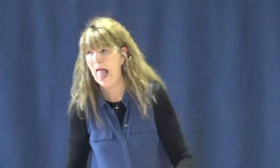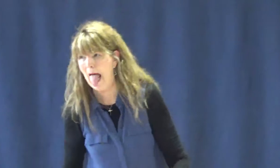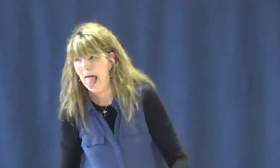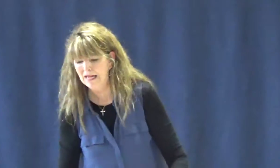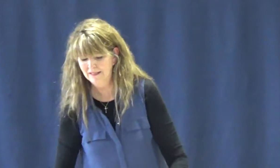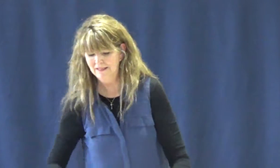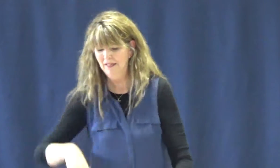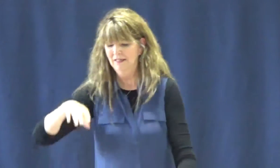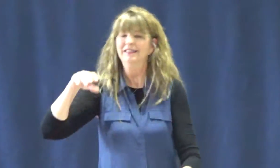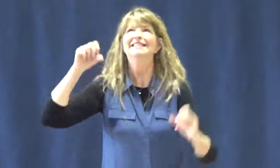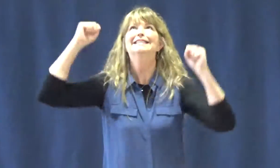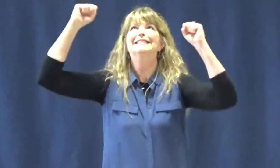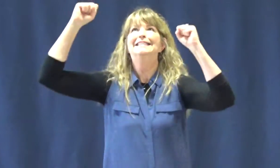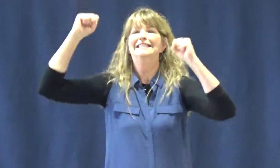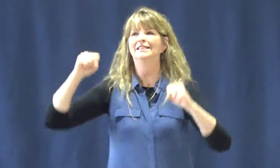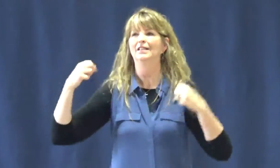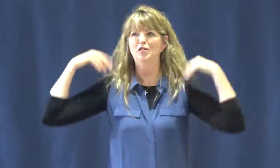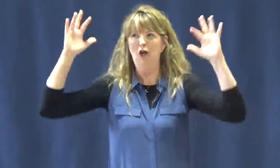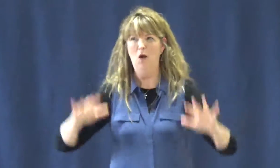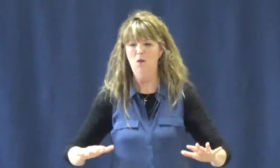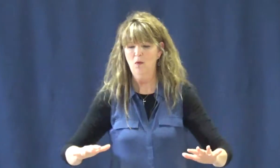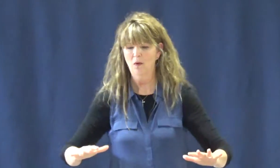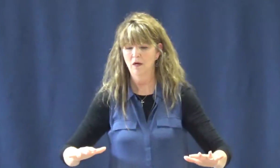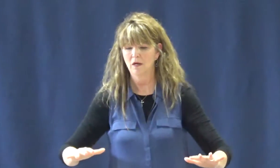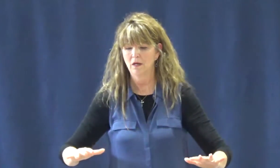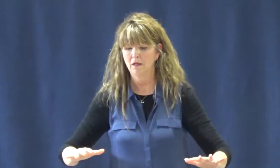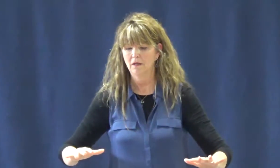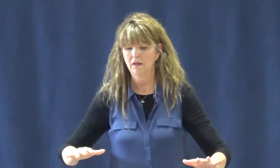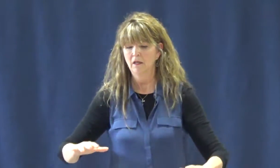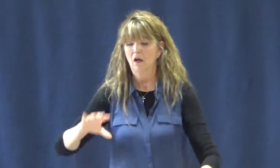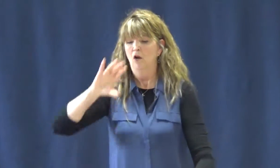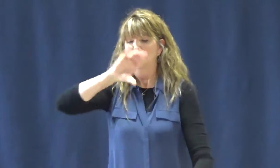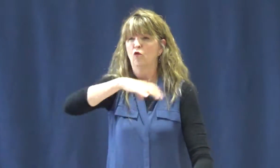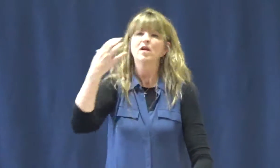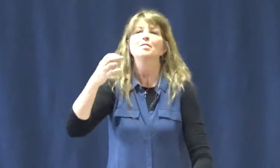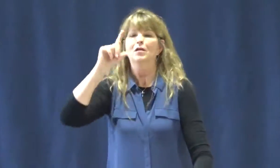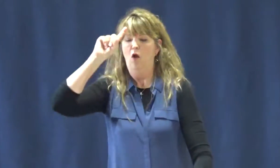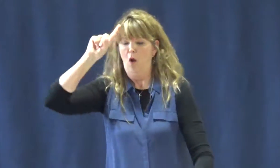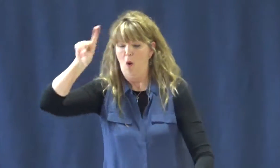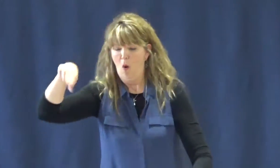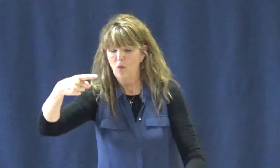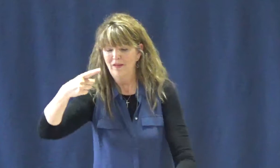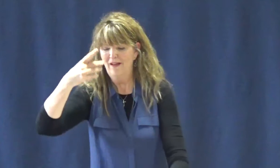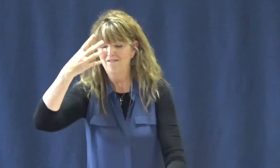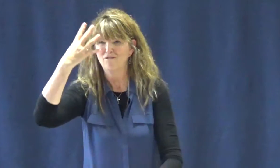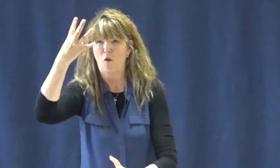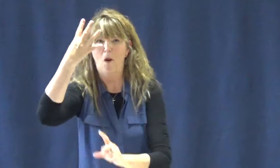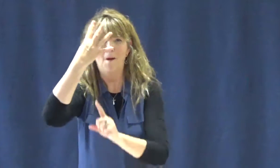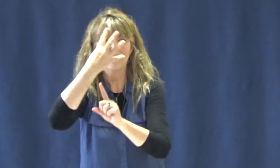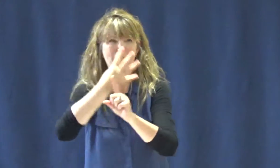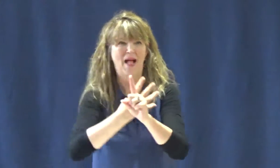But guess what? Yay. That means snow. But Christmas is only